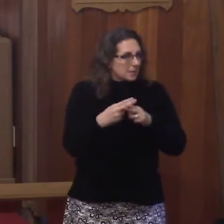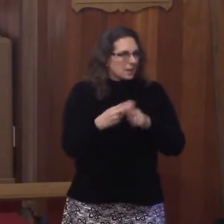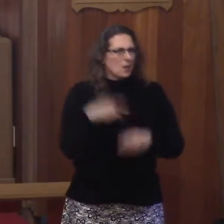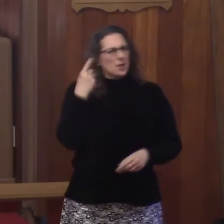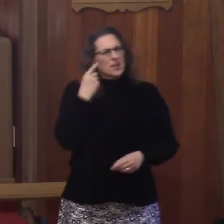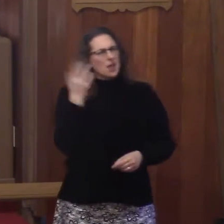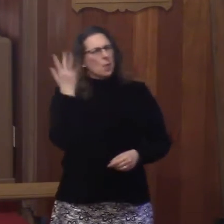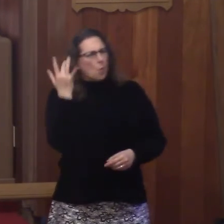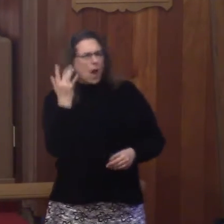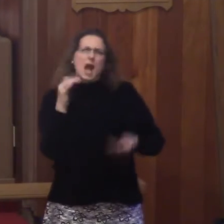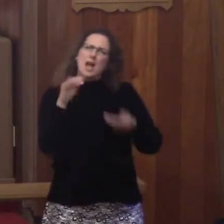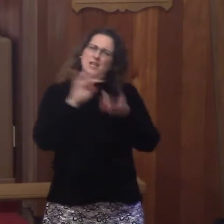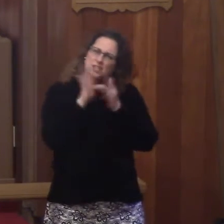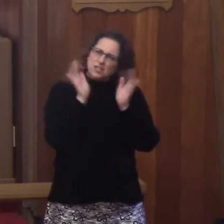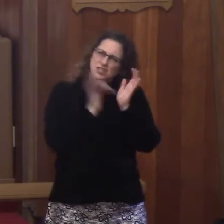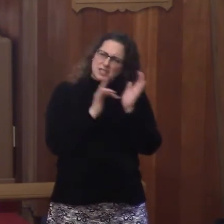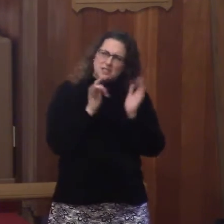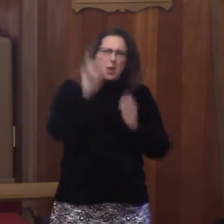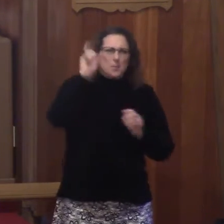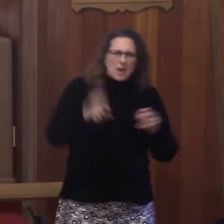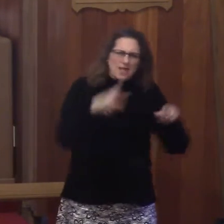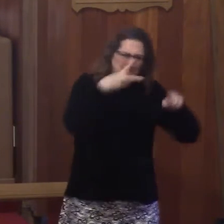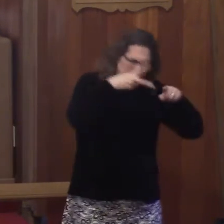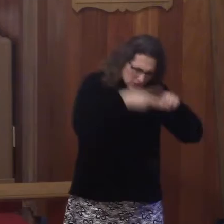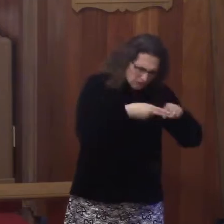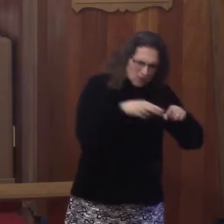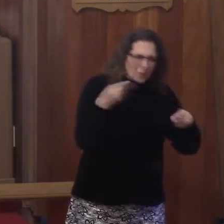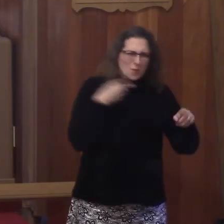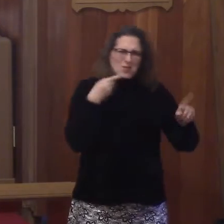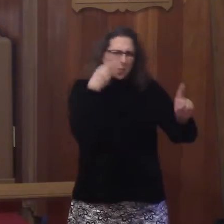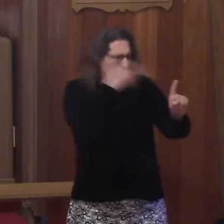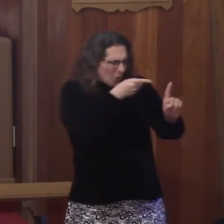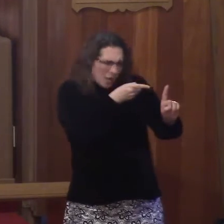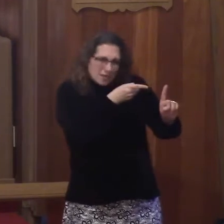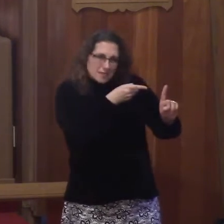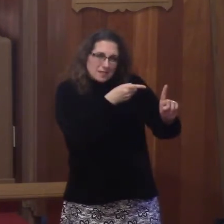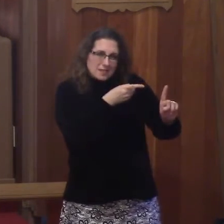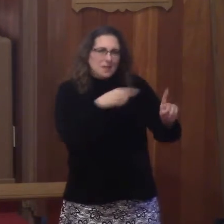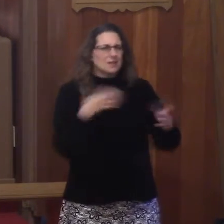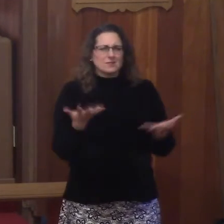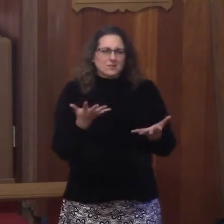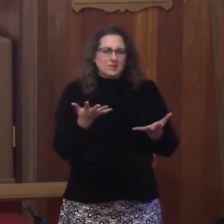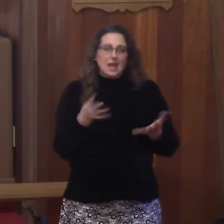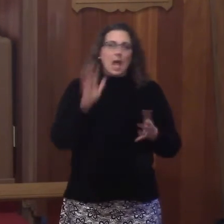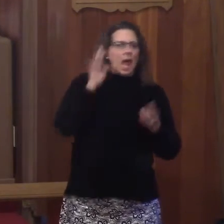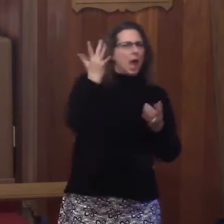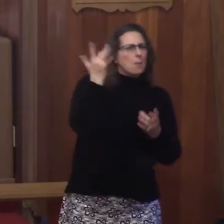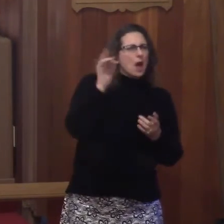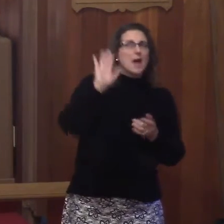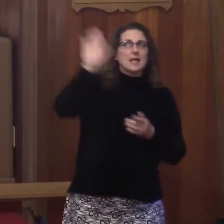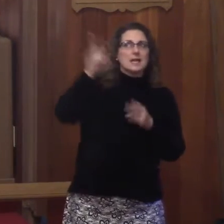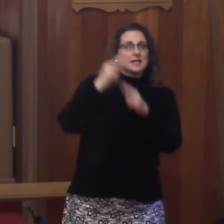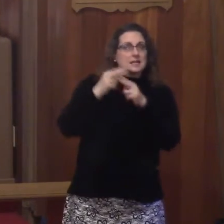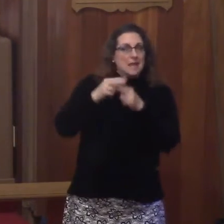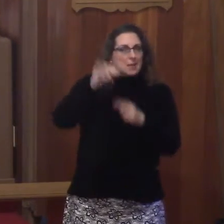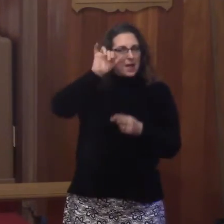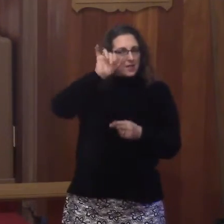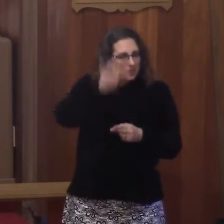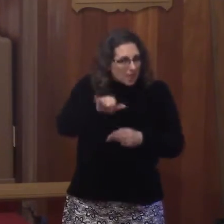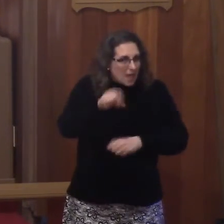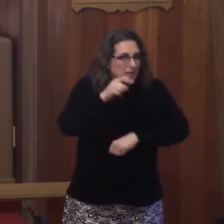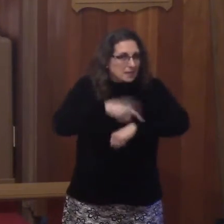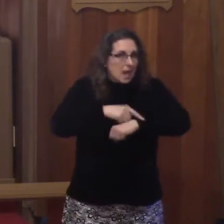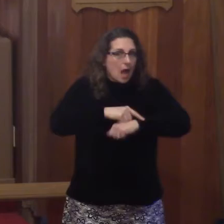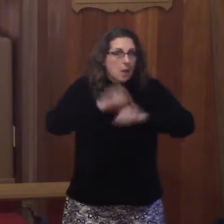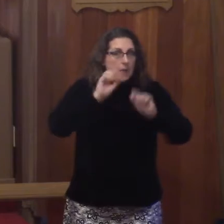Jesus was circumcised. So thinking, what's the point of a circumcision, and why his naming at that very moment